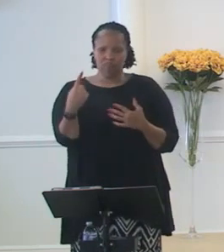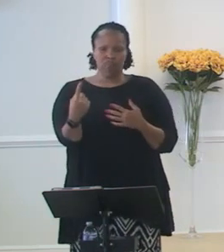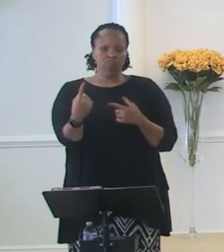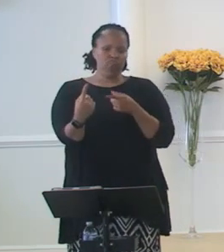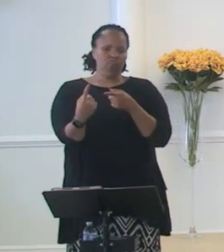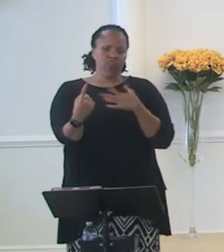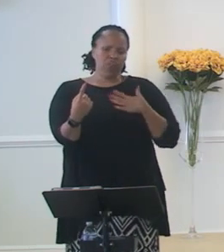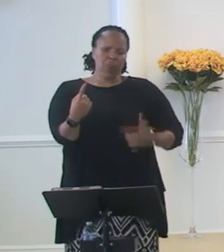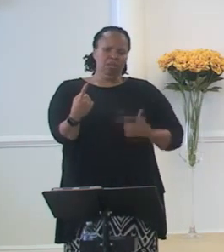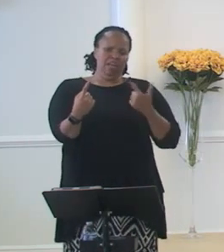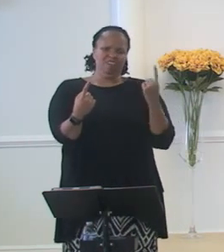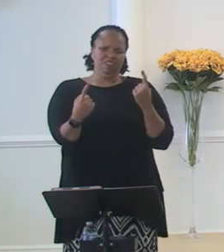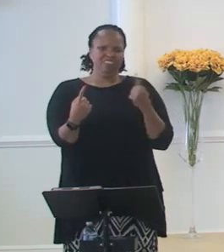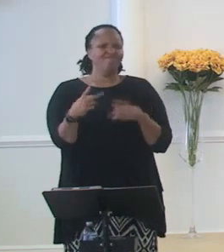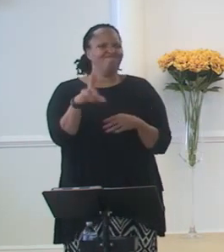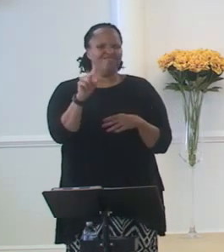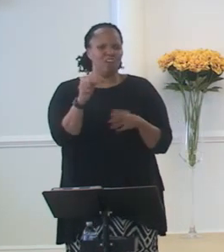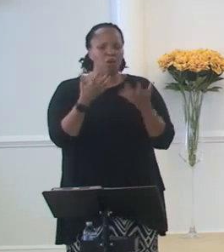narrative.